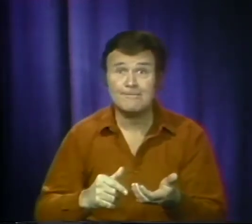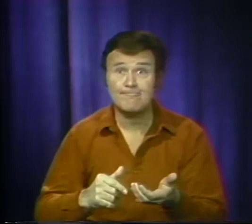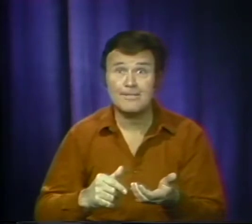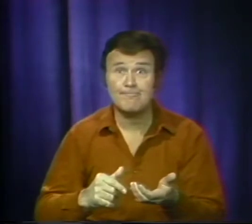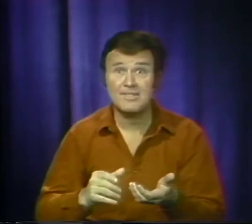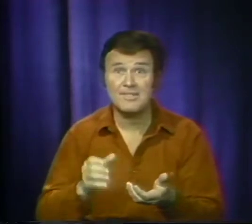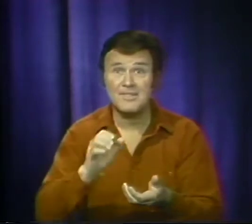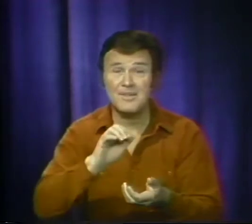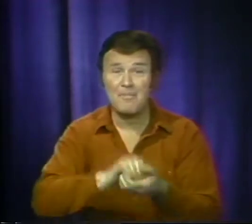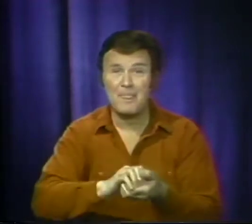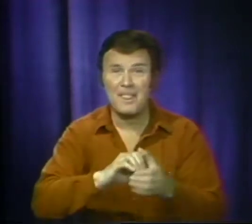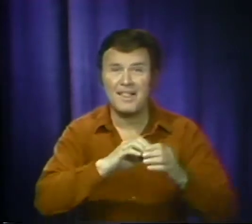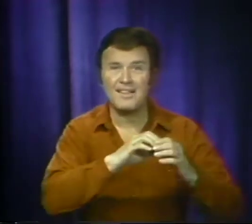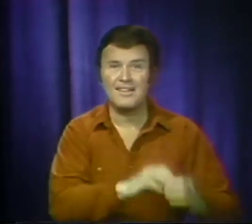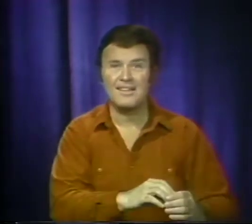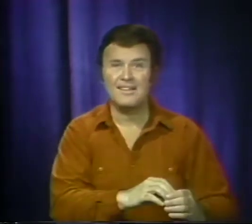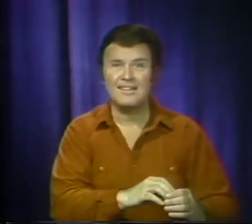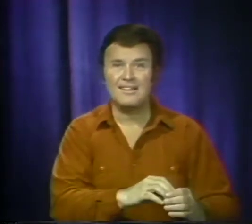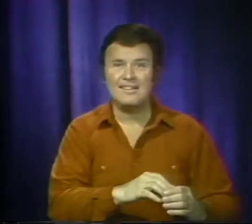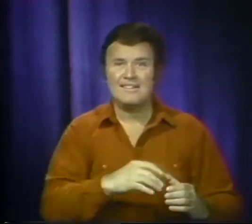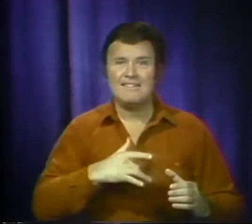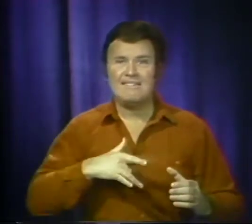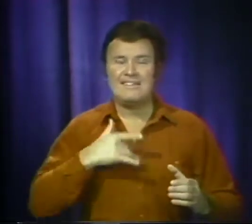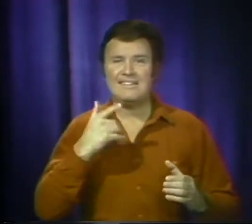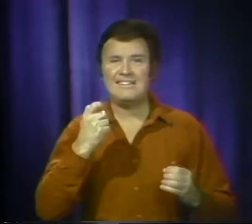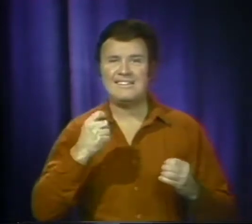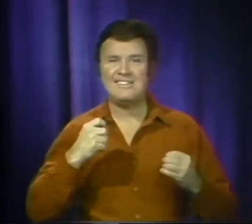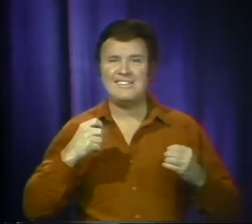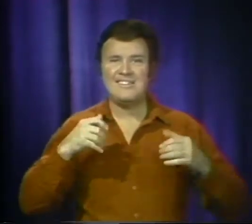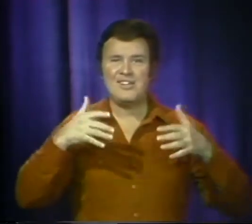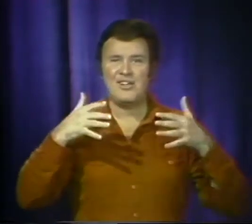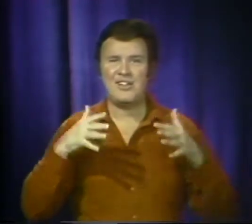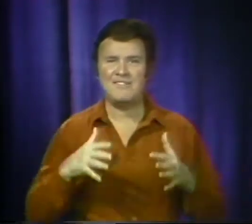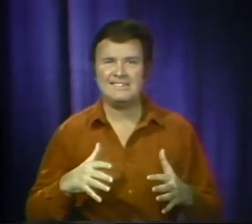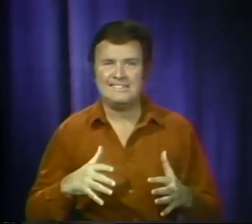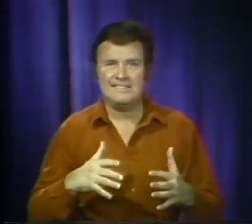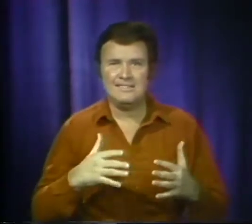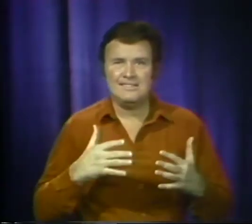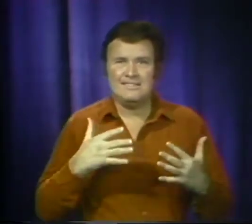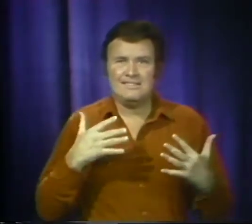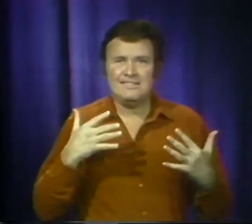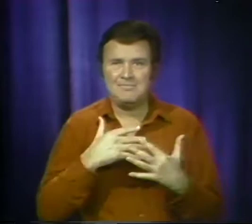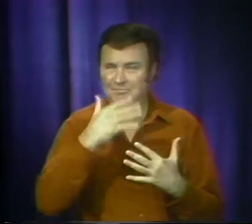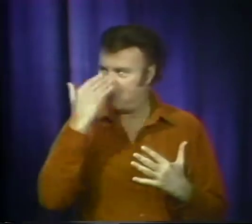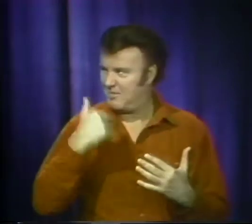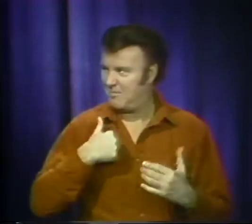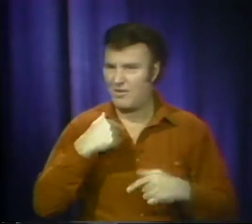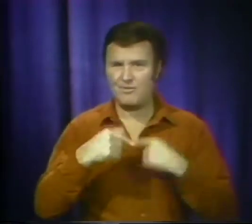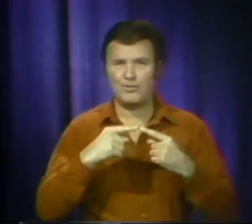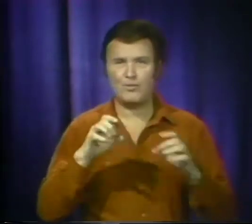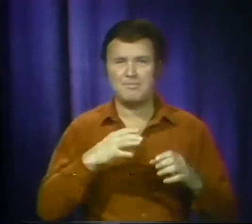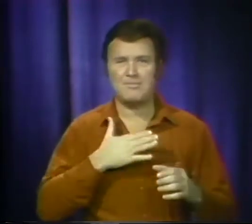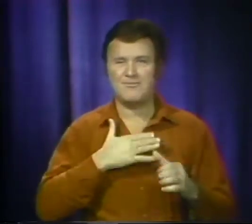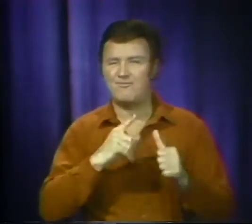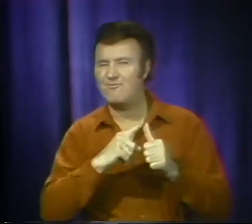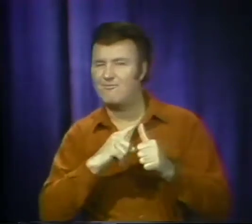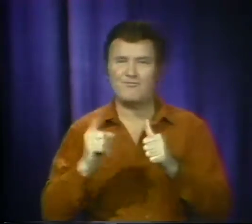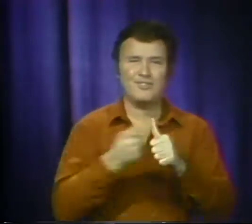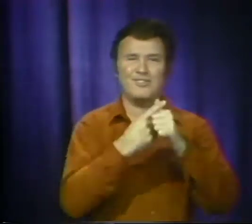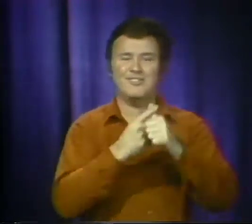I put some red makeup on my lips and then I began to feel a little nervous and scared because I was going to do my